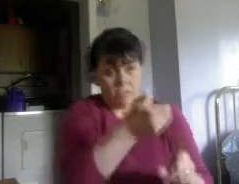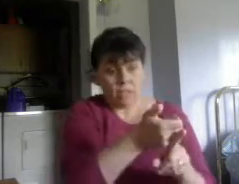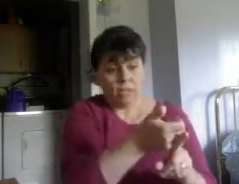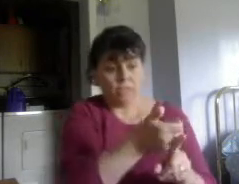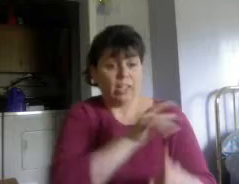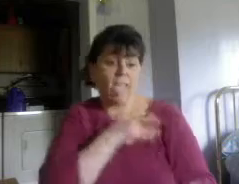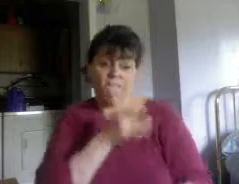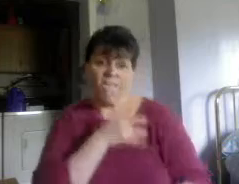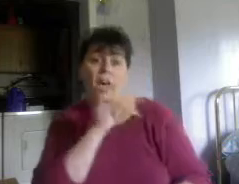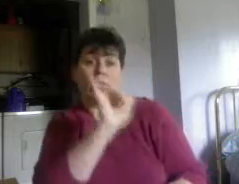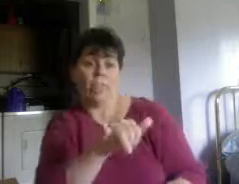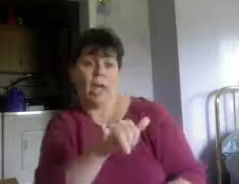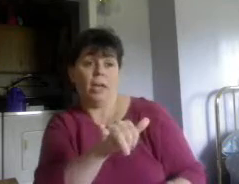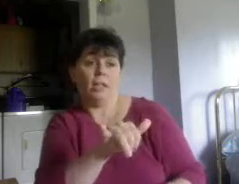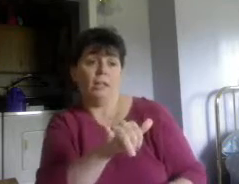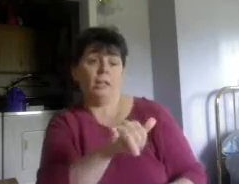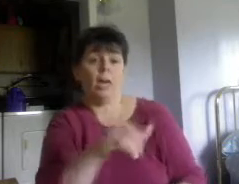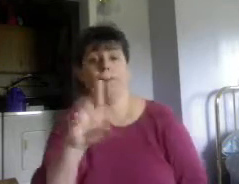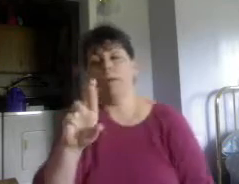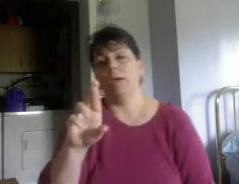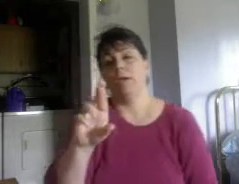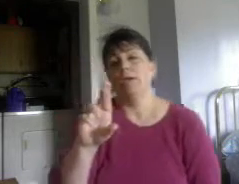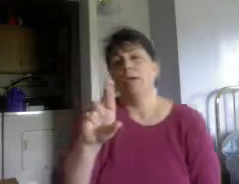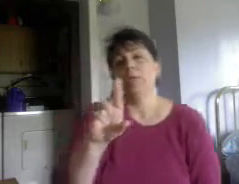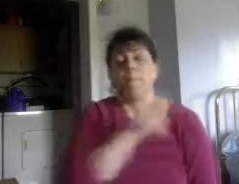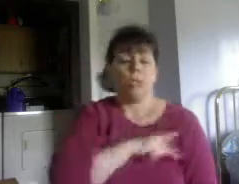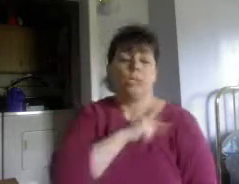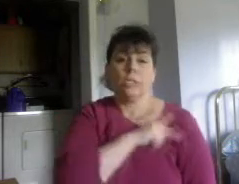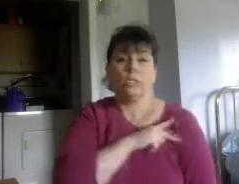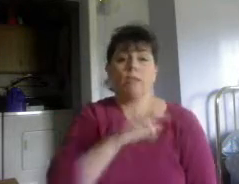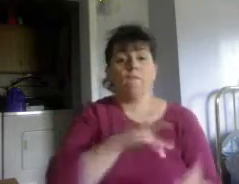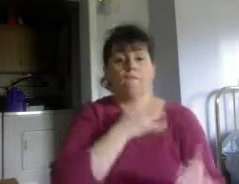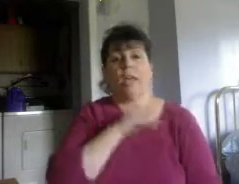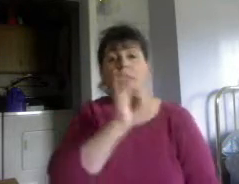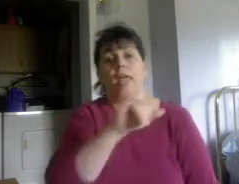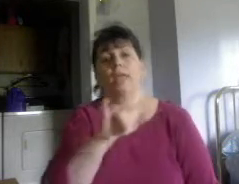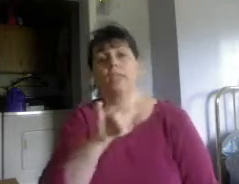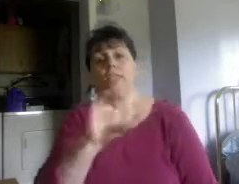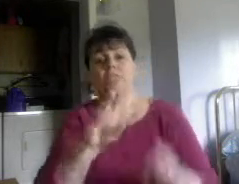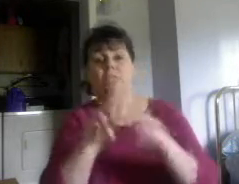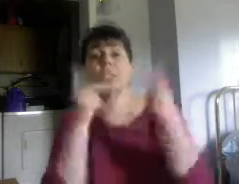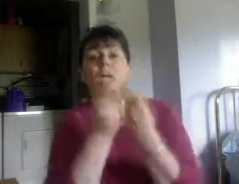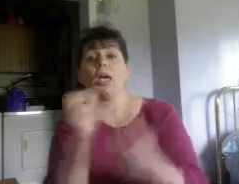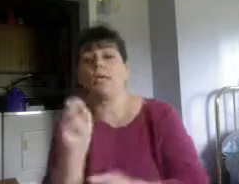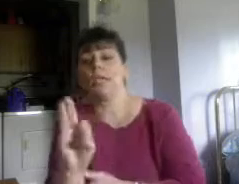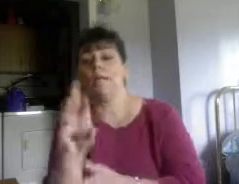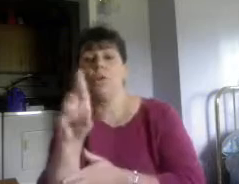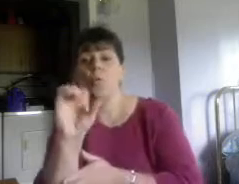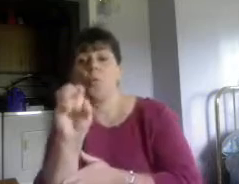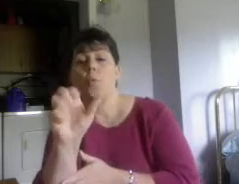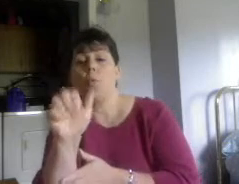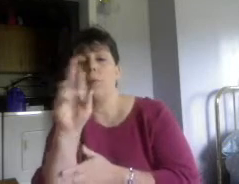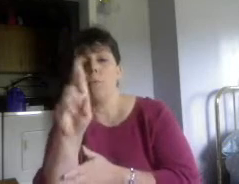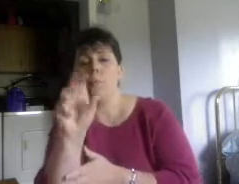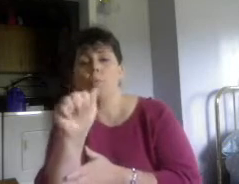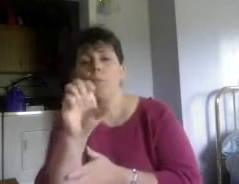the impact of racism right away, and it also, what does this impact have on our lives? Or maybe it'll get them thinking about perhaps